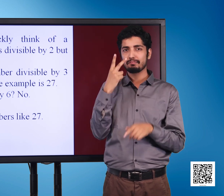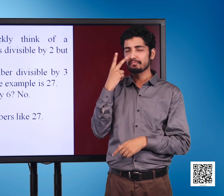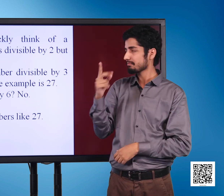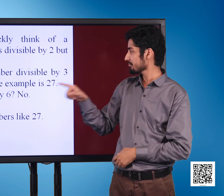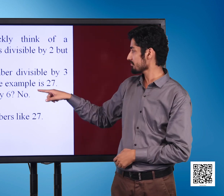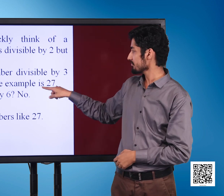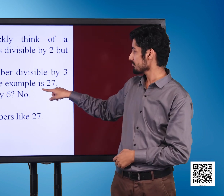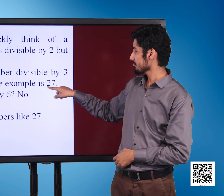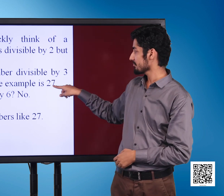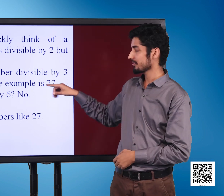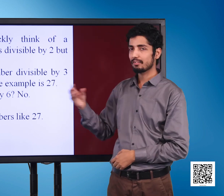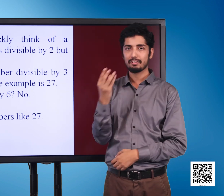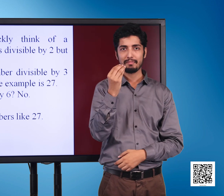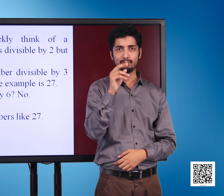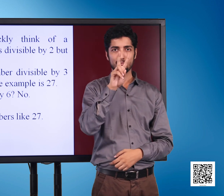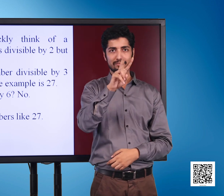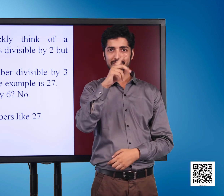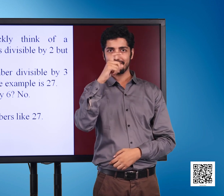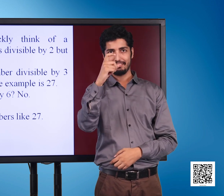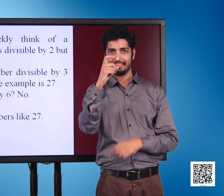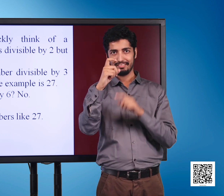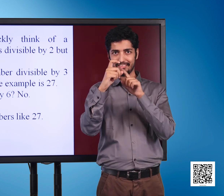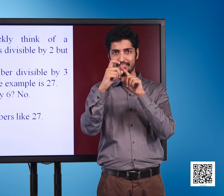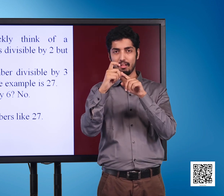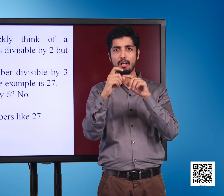Now, for a number divisible by 3 but not by 2,